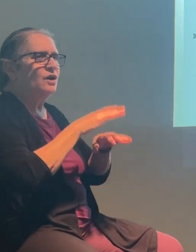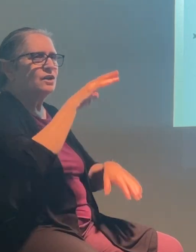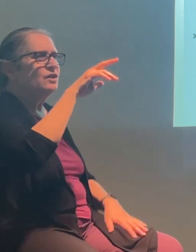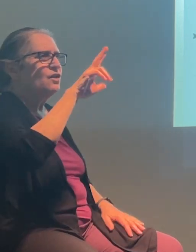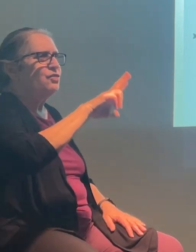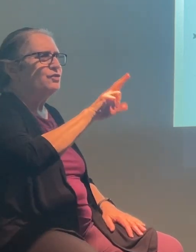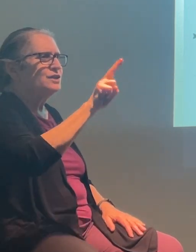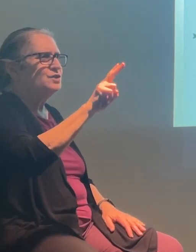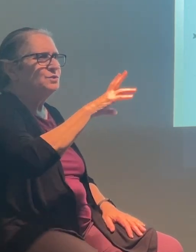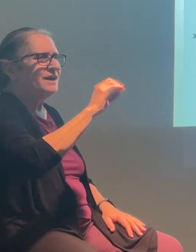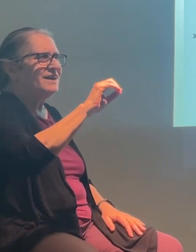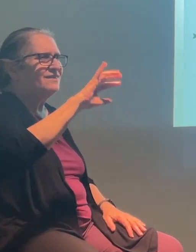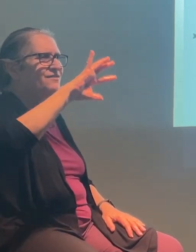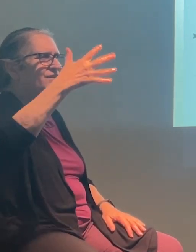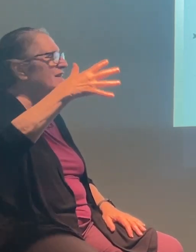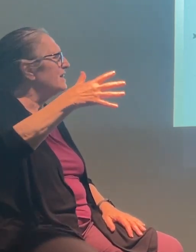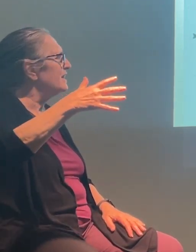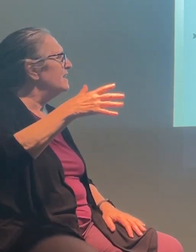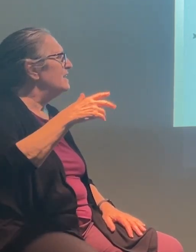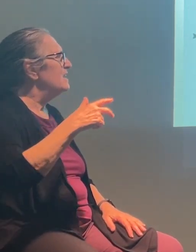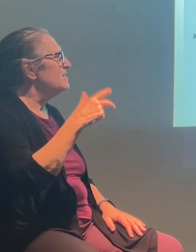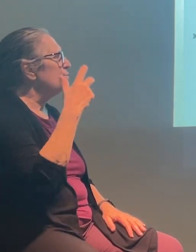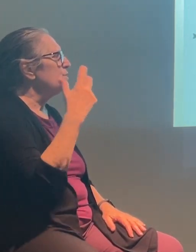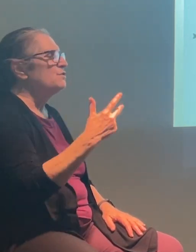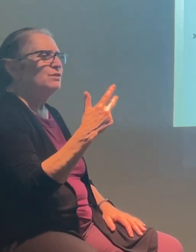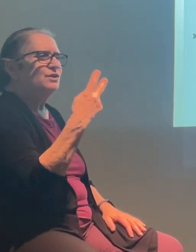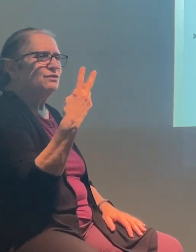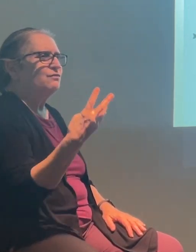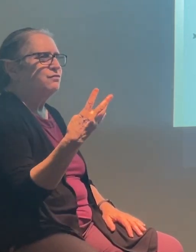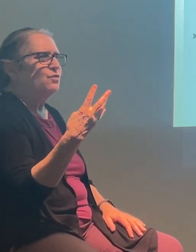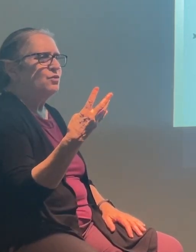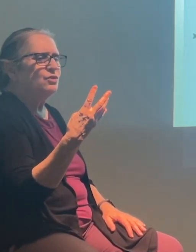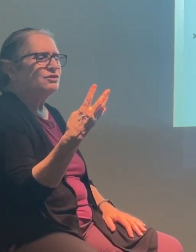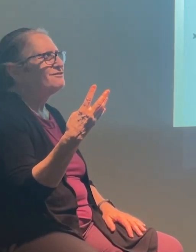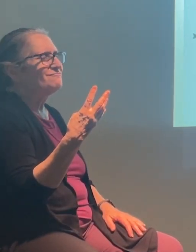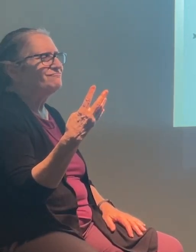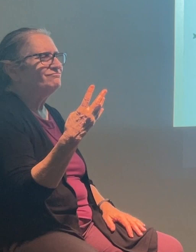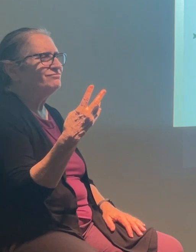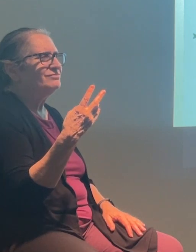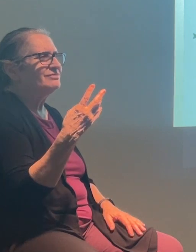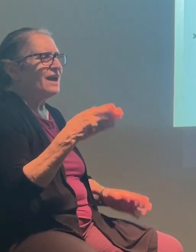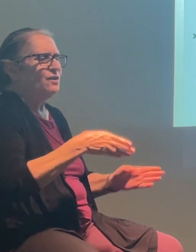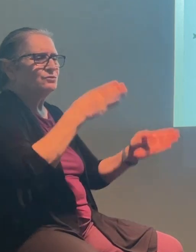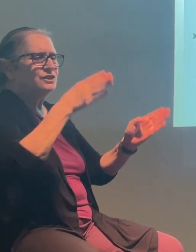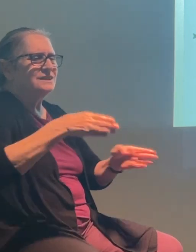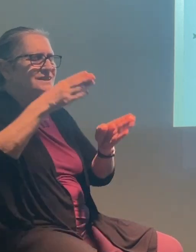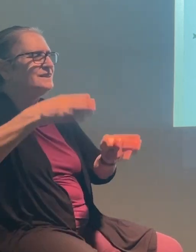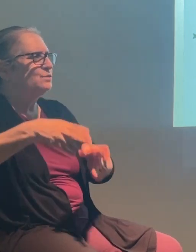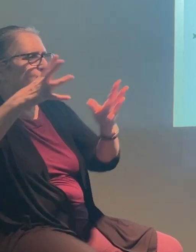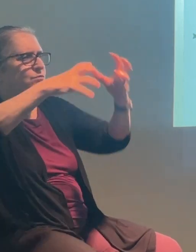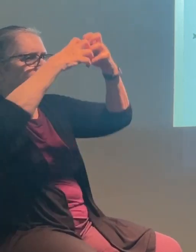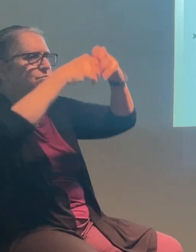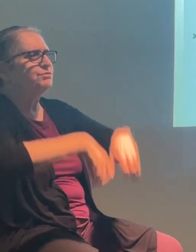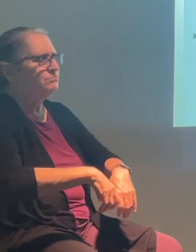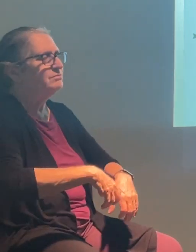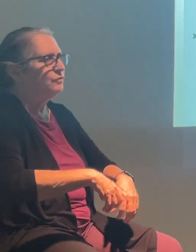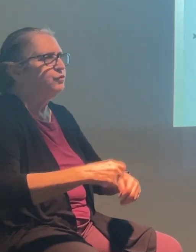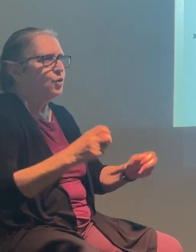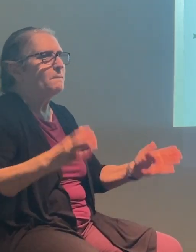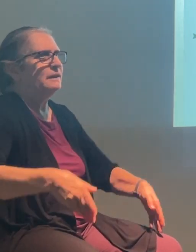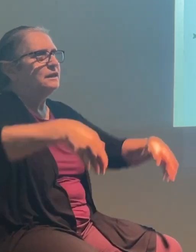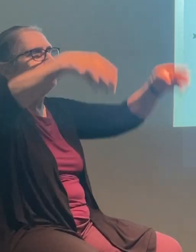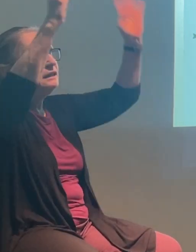on 5th. I think 3 townhouses or 4 were taken down for a bigger building. I think in 14 or 15 or something like